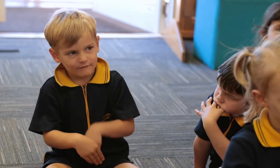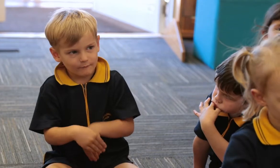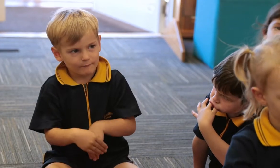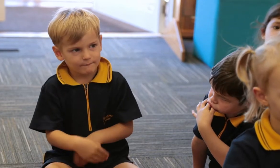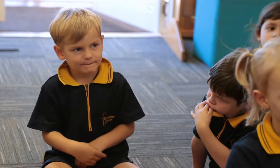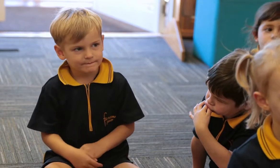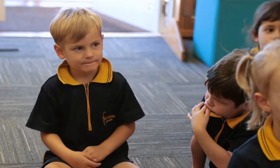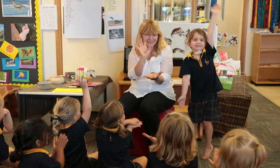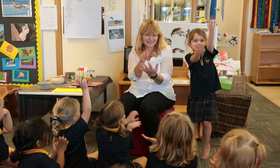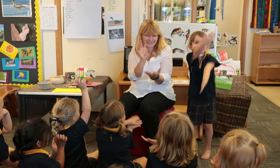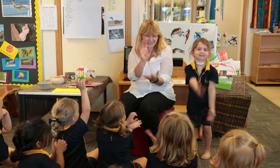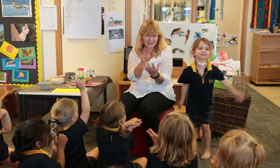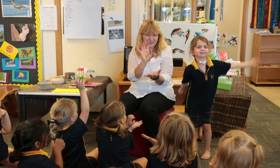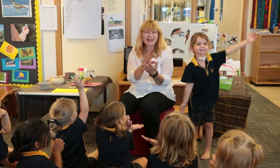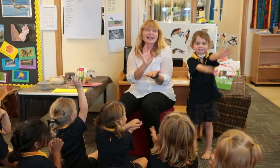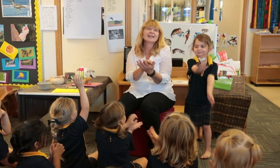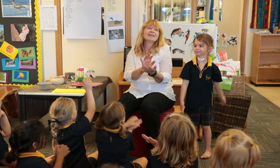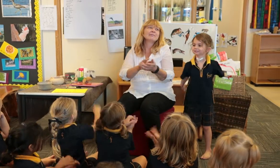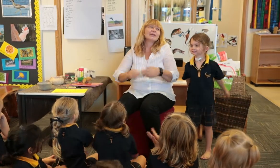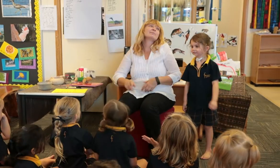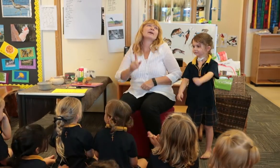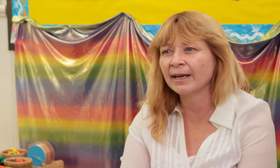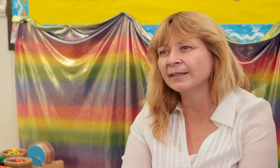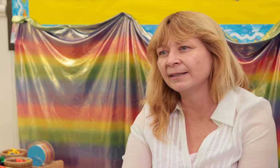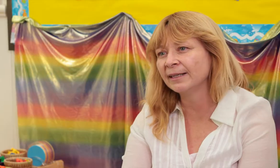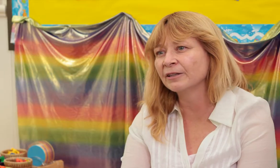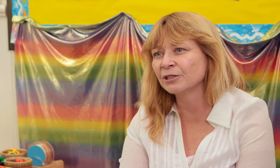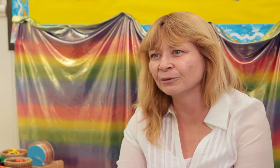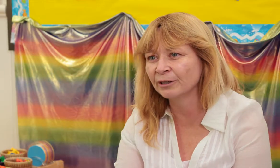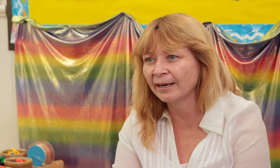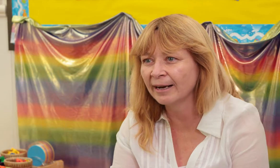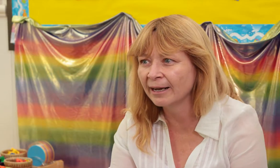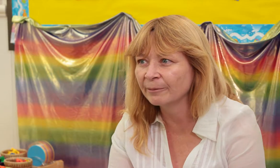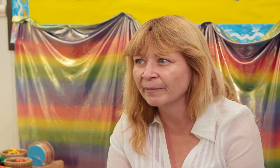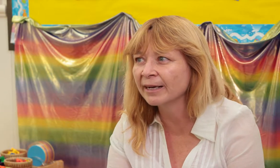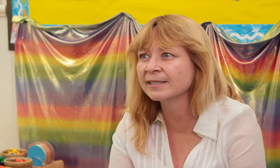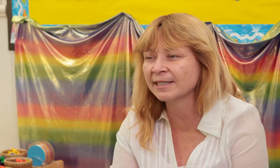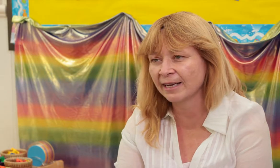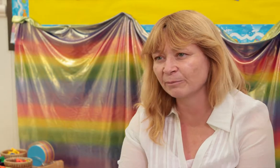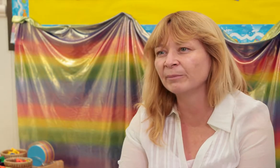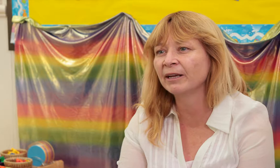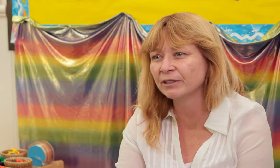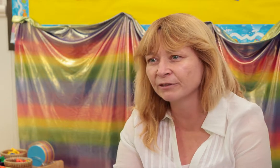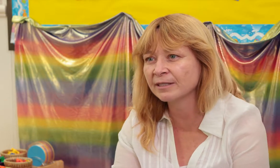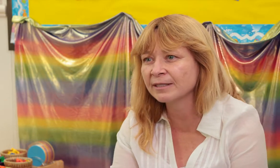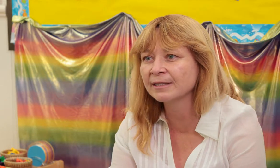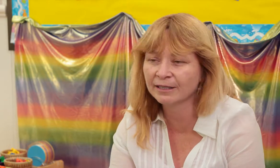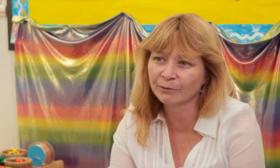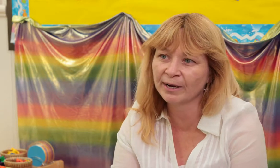her message across to the children. And it's really made the other children understand that people have differences and different ways